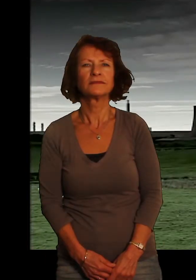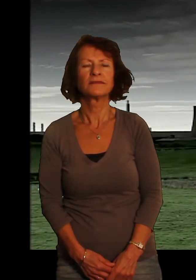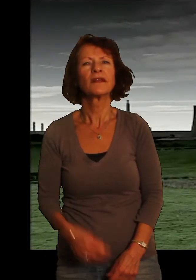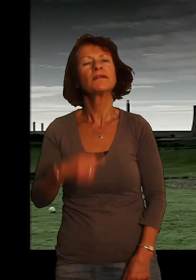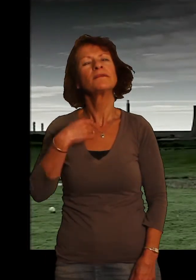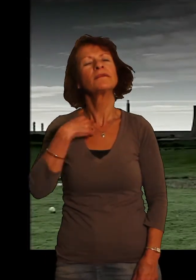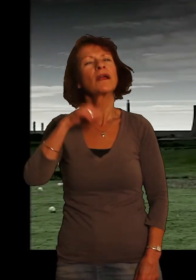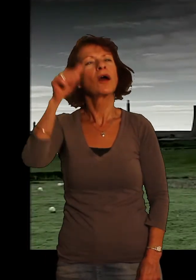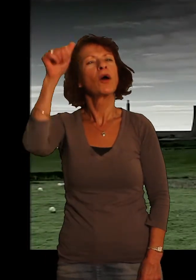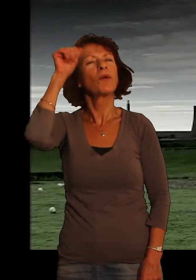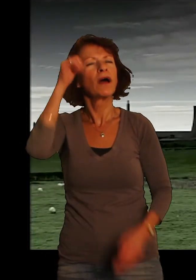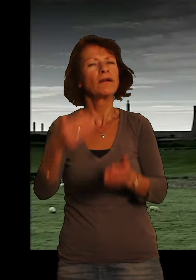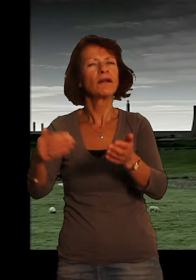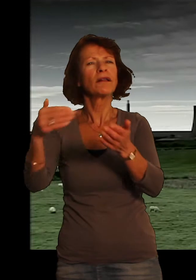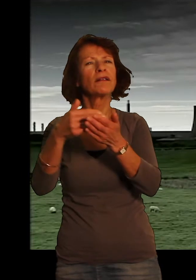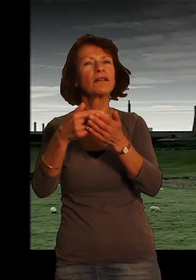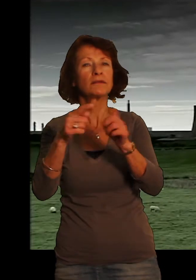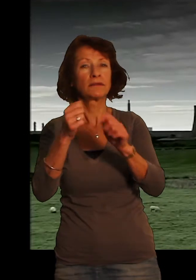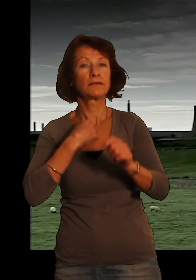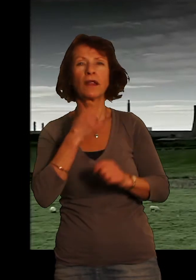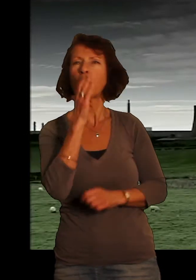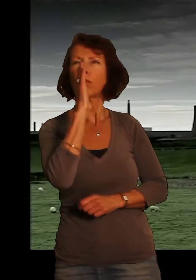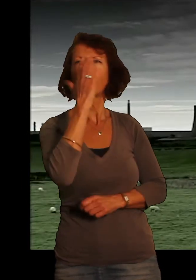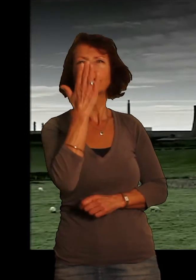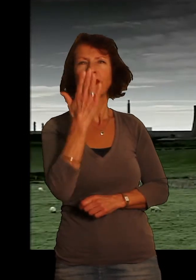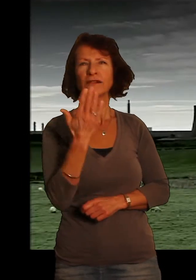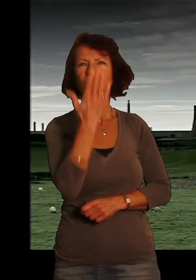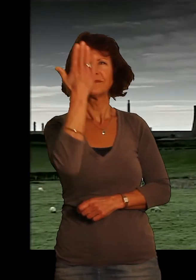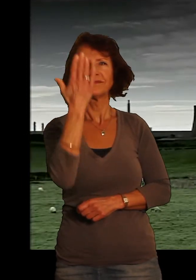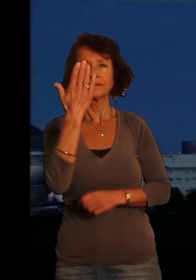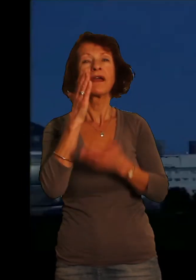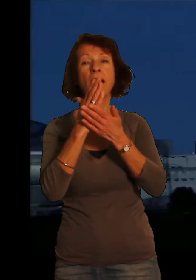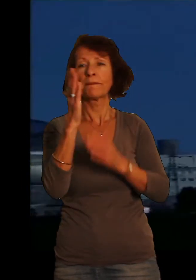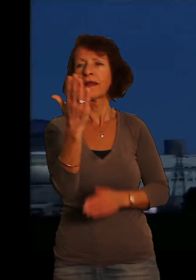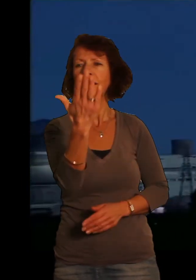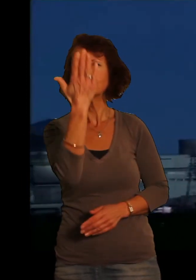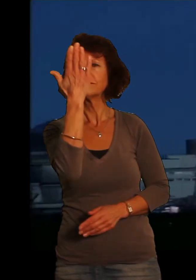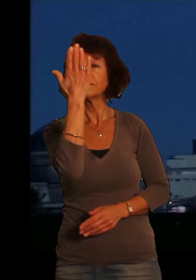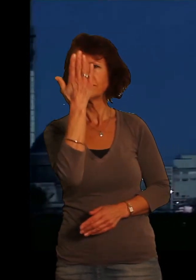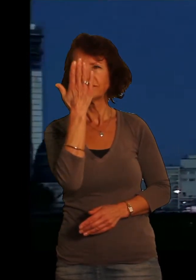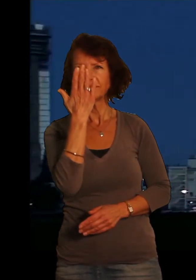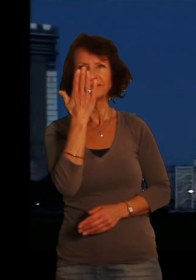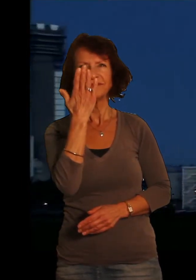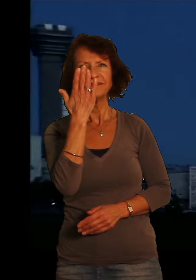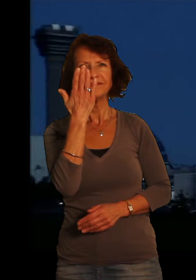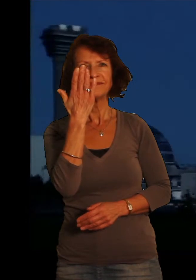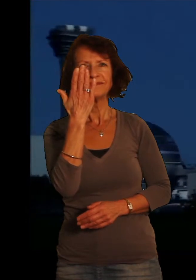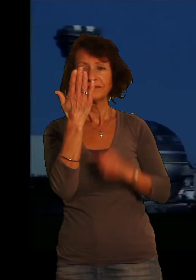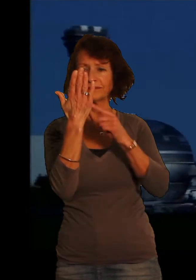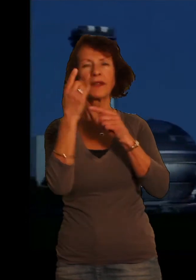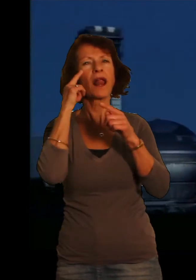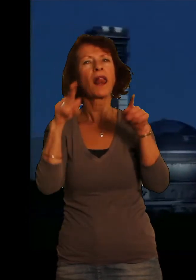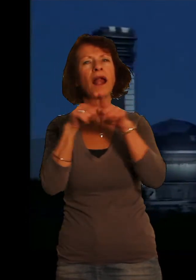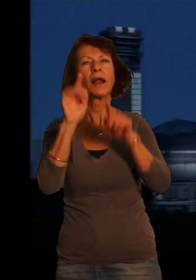The Calder Hall design was codenamed PIPA, Pressurized Pile Producing Power and Plutonium, by the